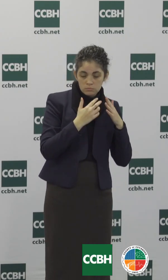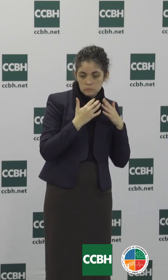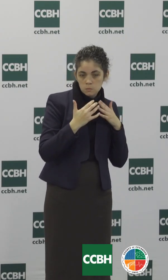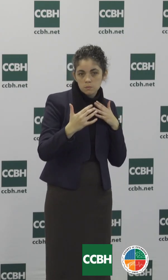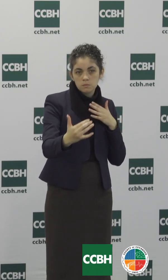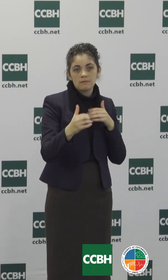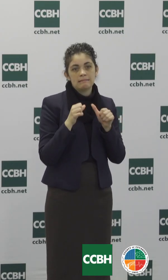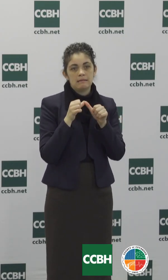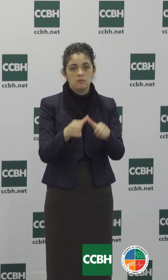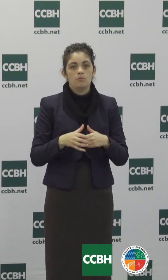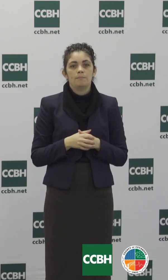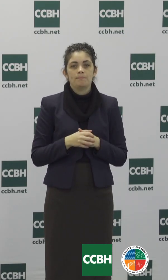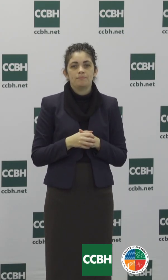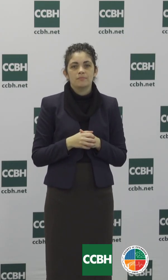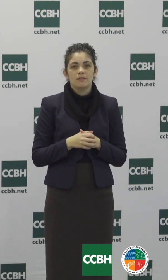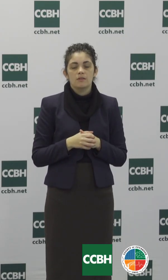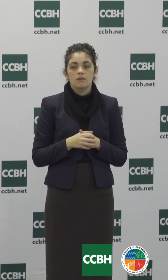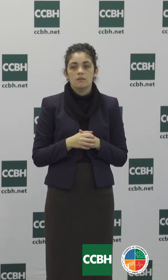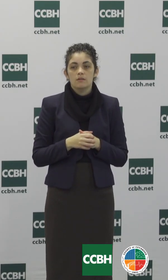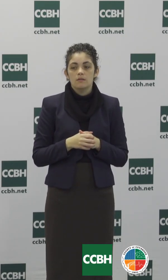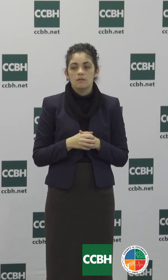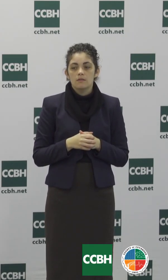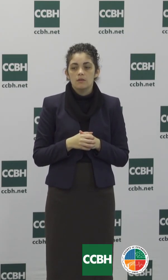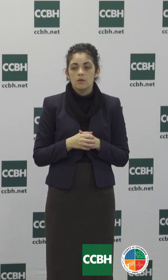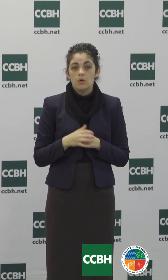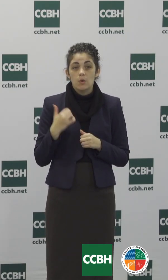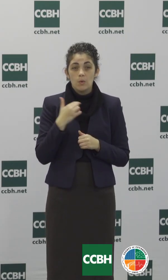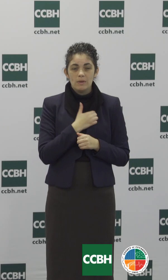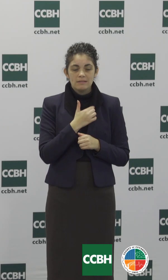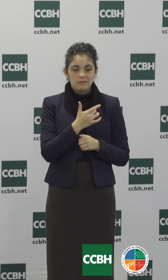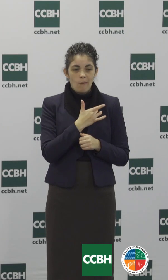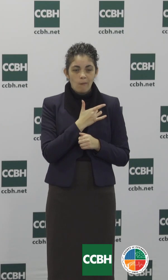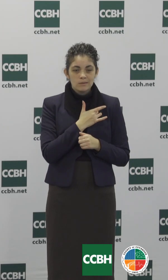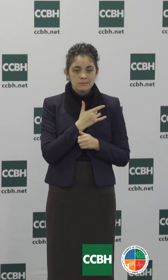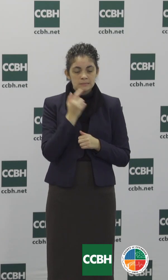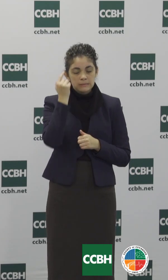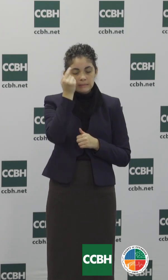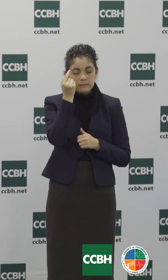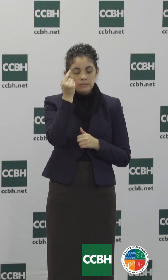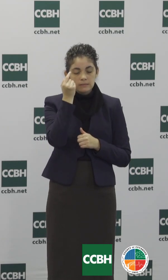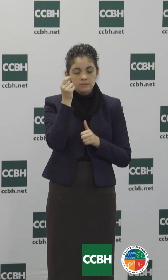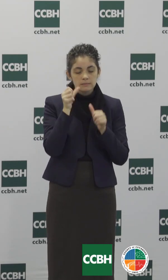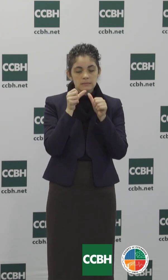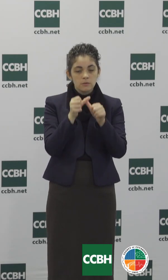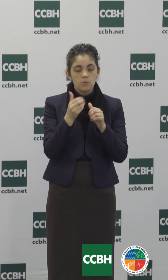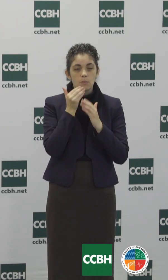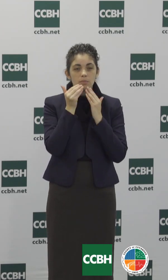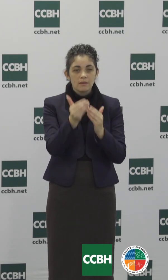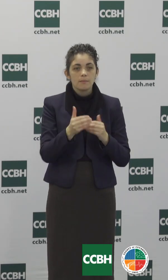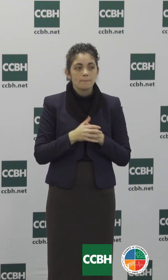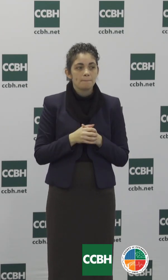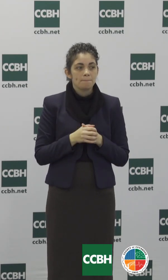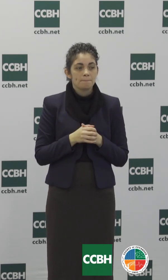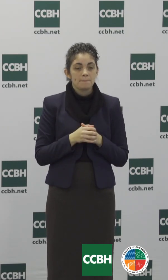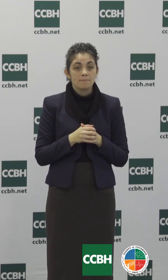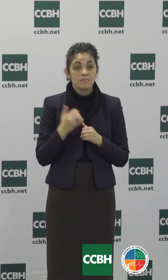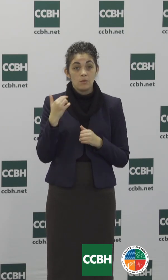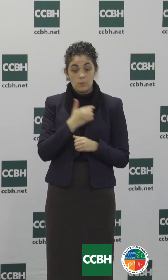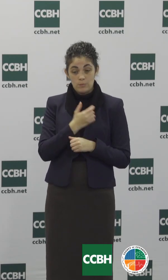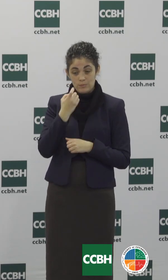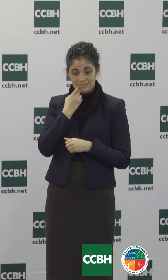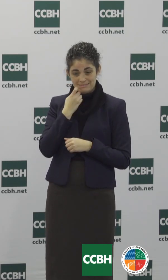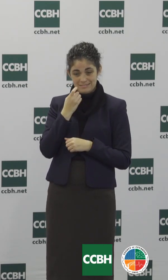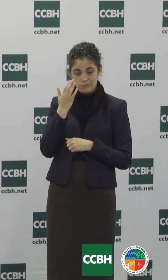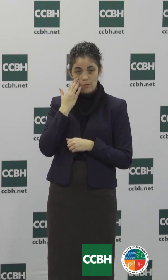and we'll stay with them and keep them in our hearts and minds going forward. So we heard